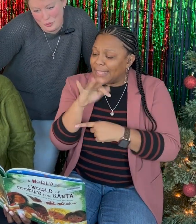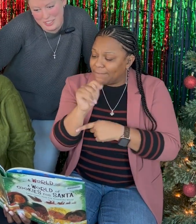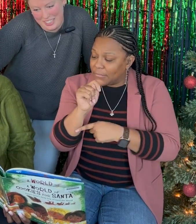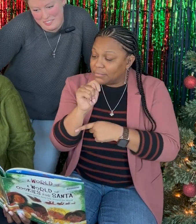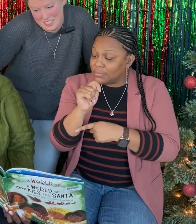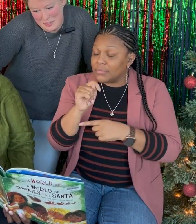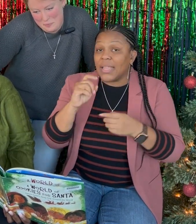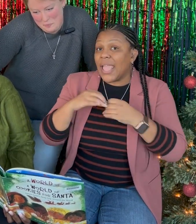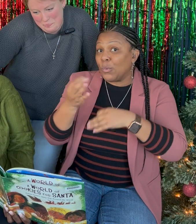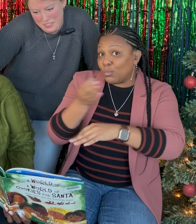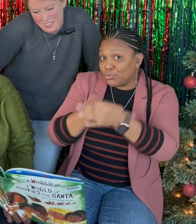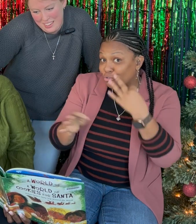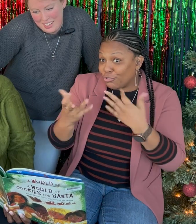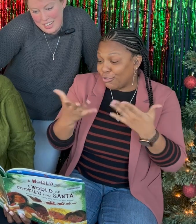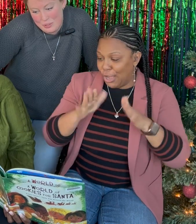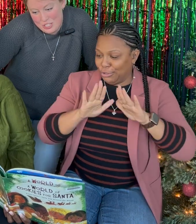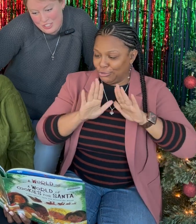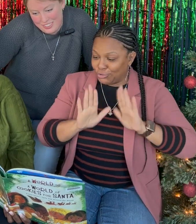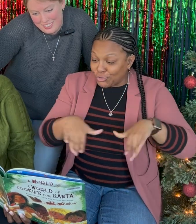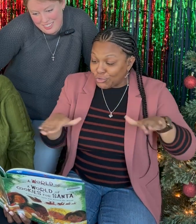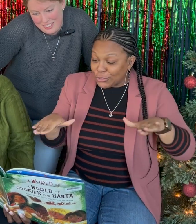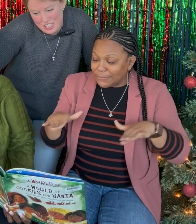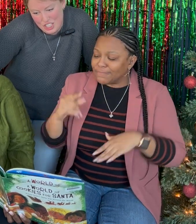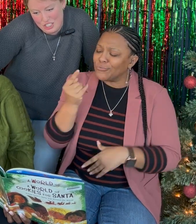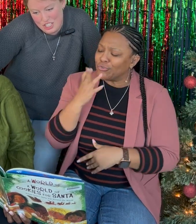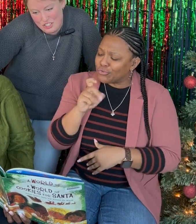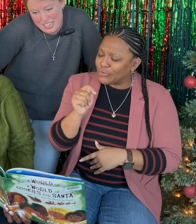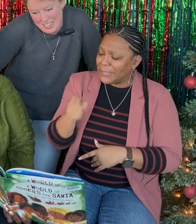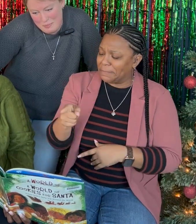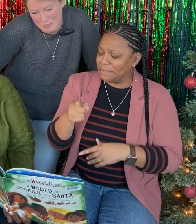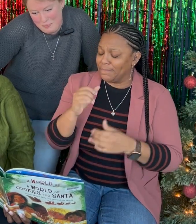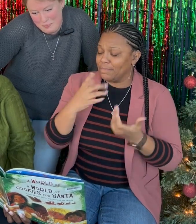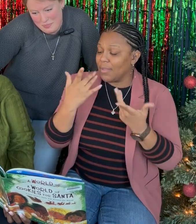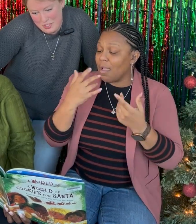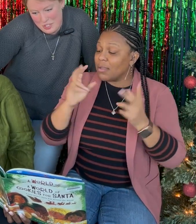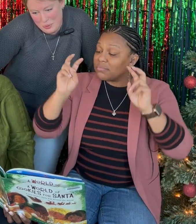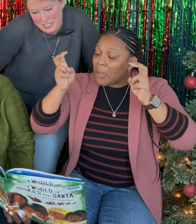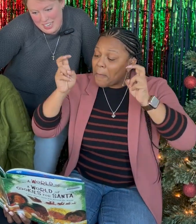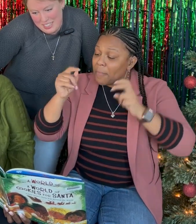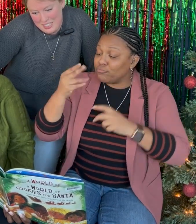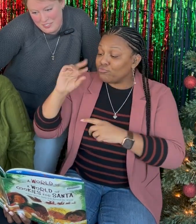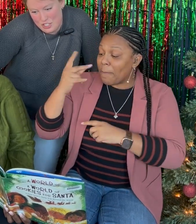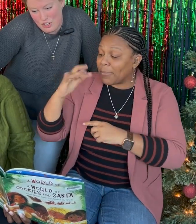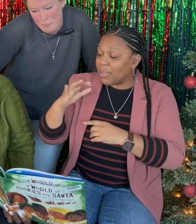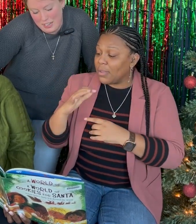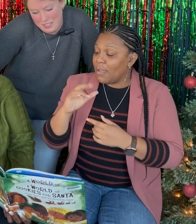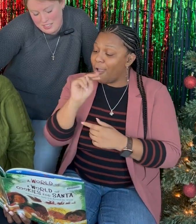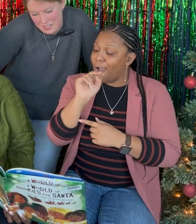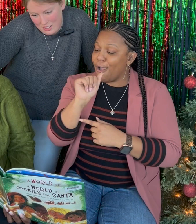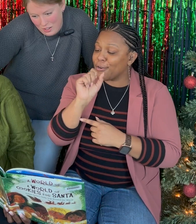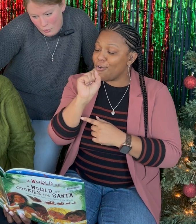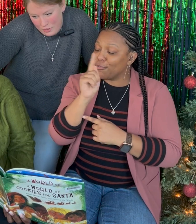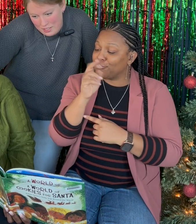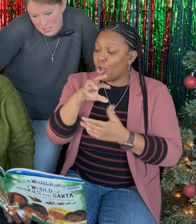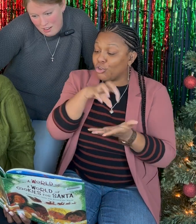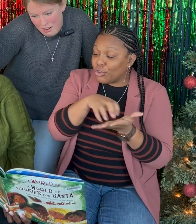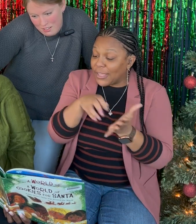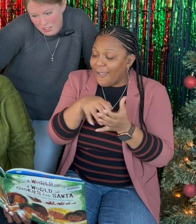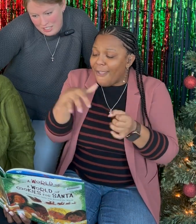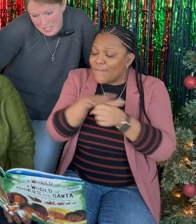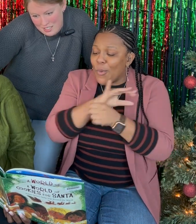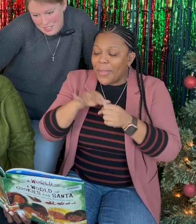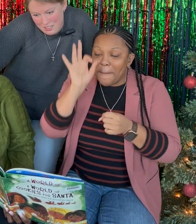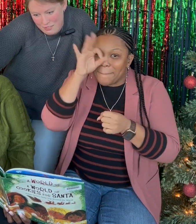to fill with gifts. In return, the children treat him to a taste of the tropics with